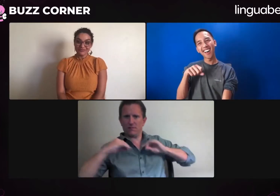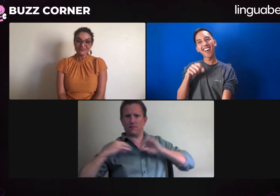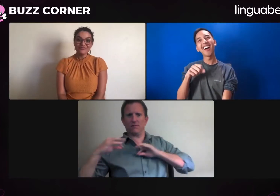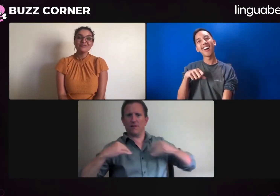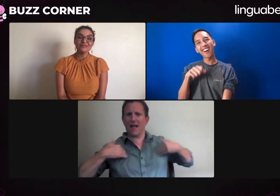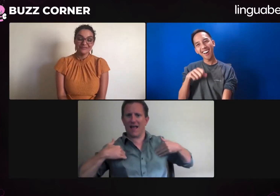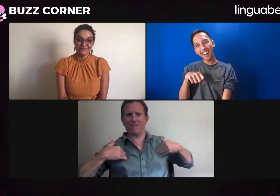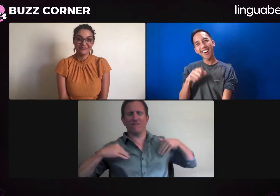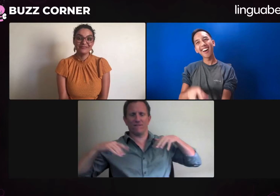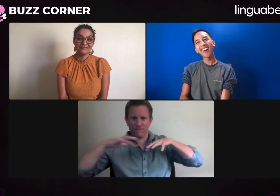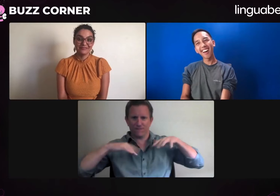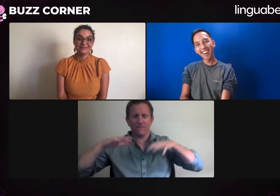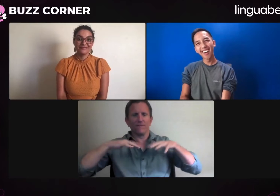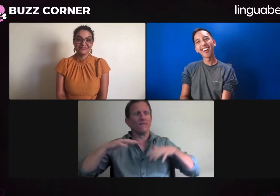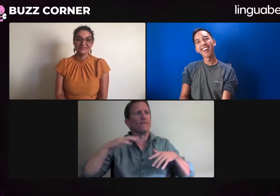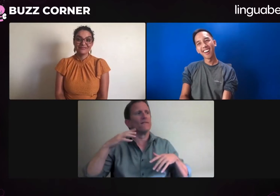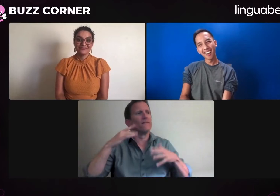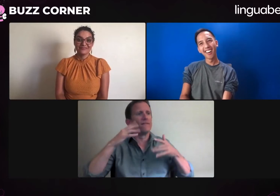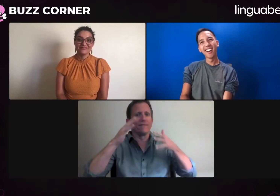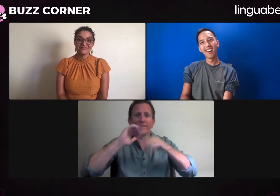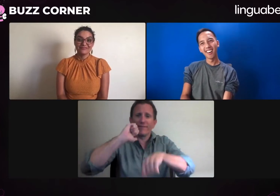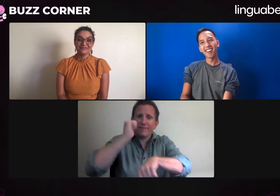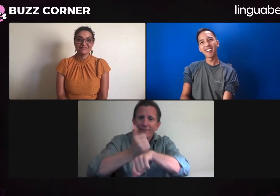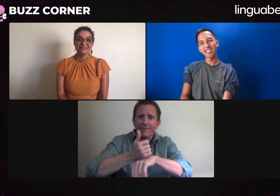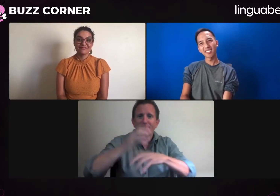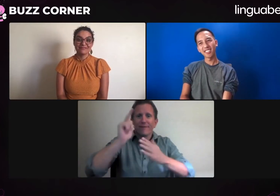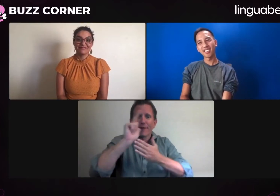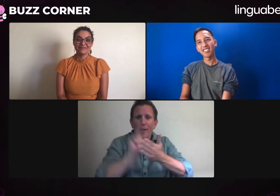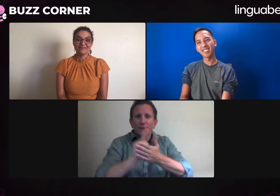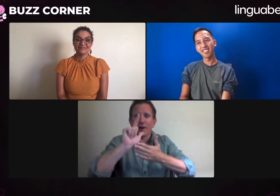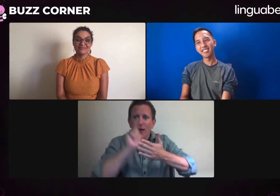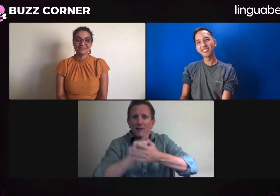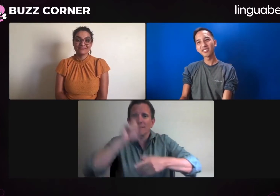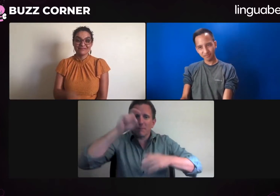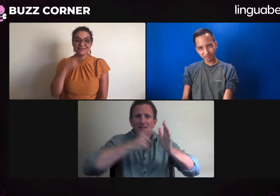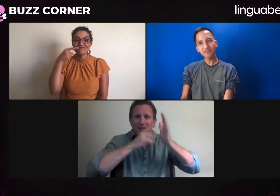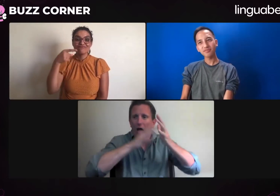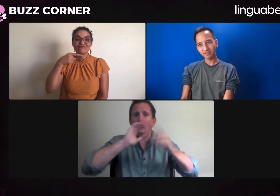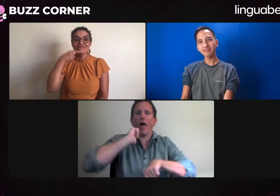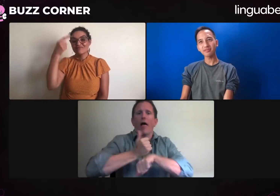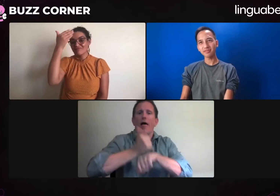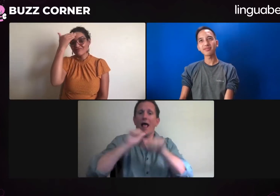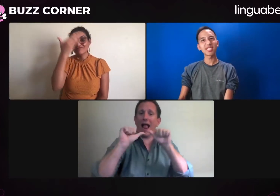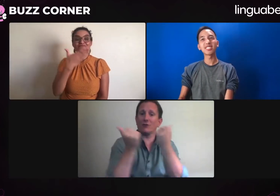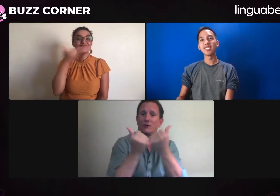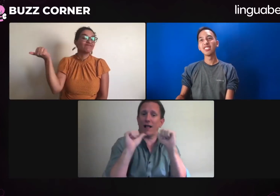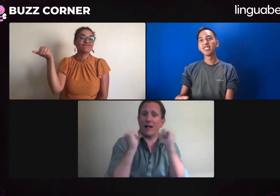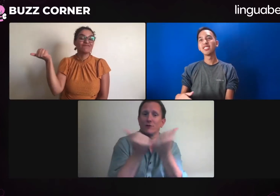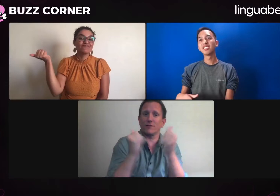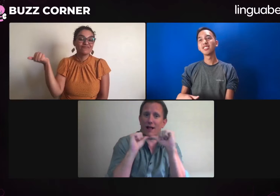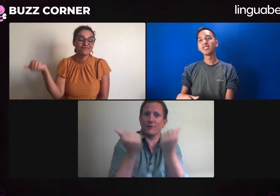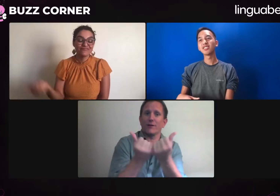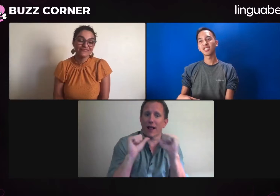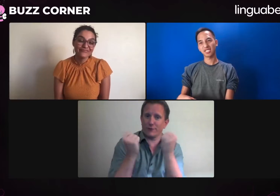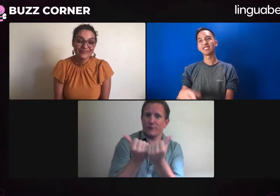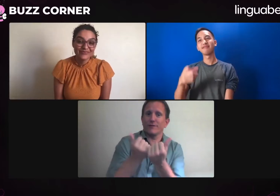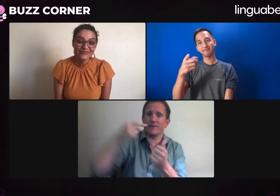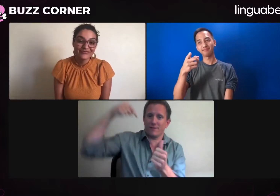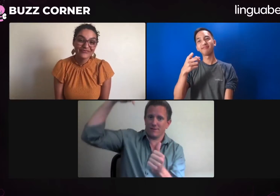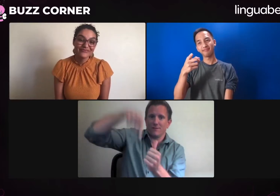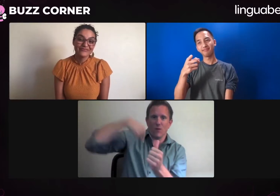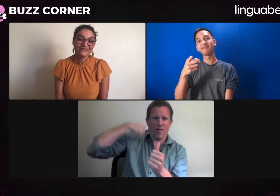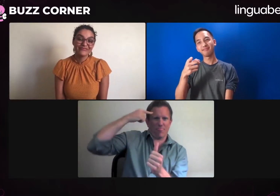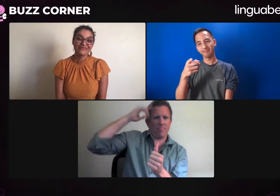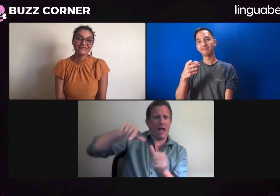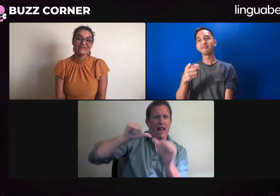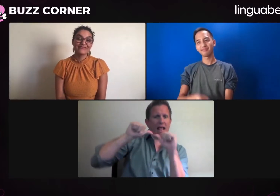right? We worked together to determine who was qualified and who was not. And then, of course, over the years, we have laws, we have standards, and